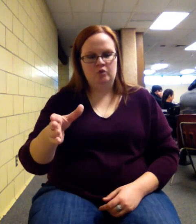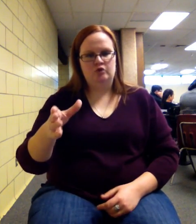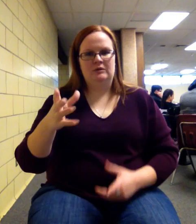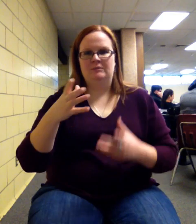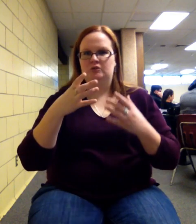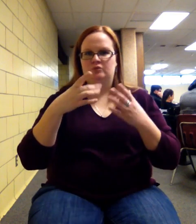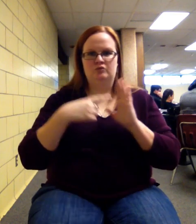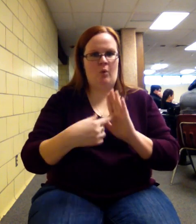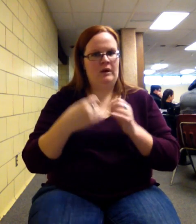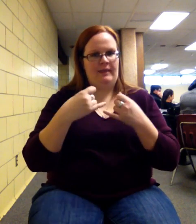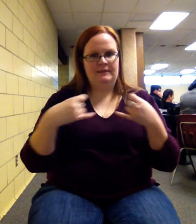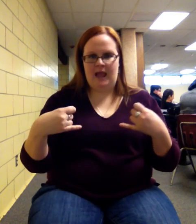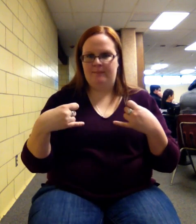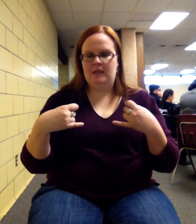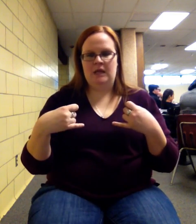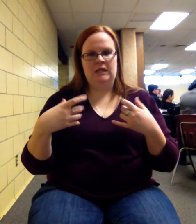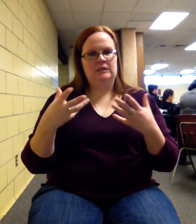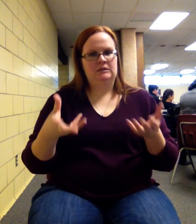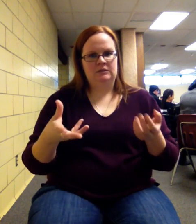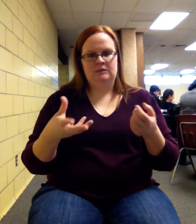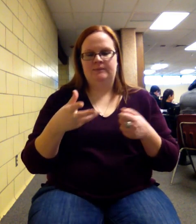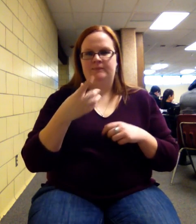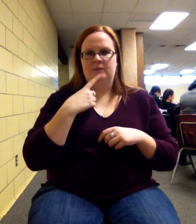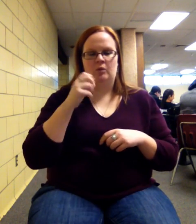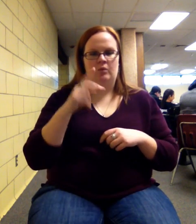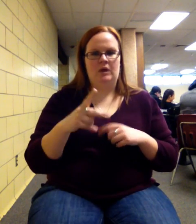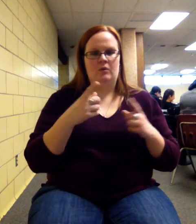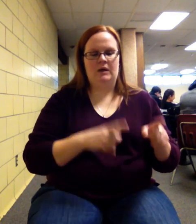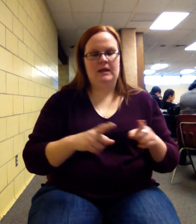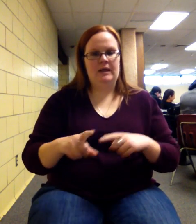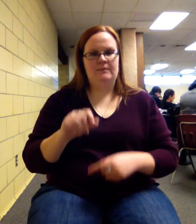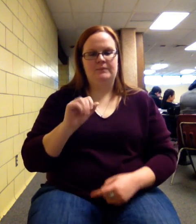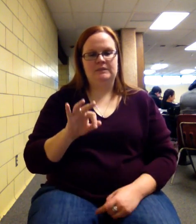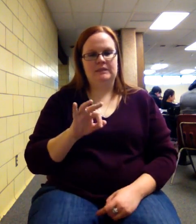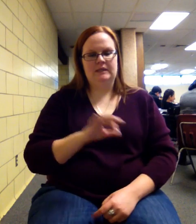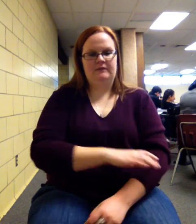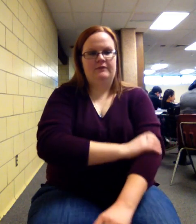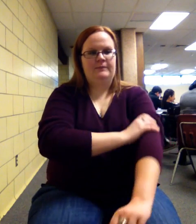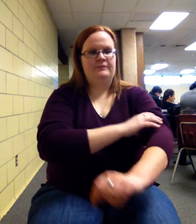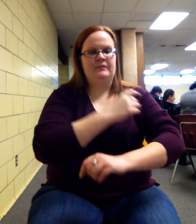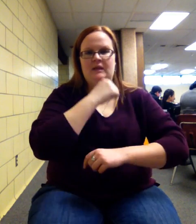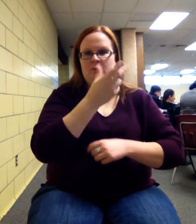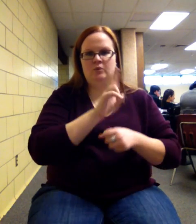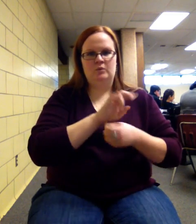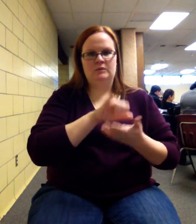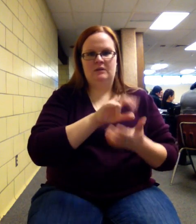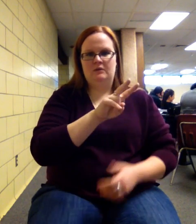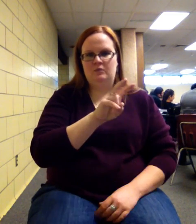timeline. They're saying, okay, well, what happens if I don't use that 200 and I just